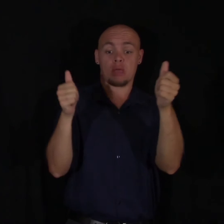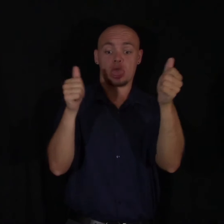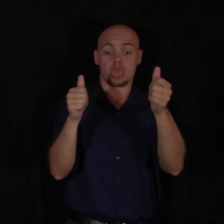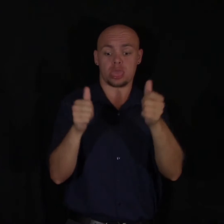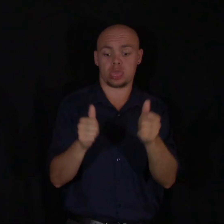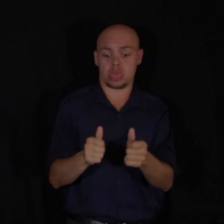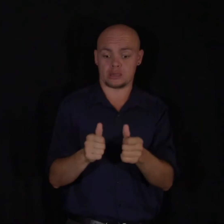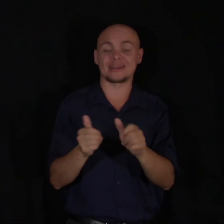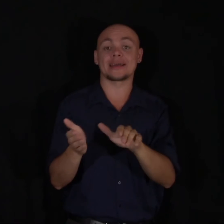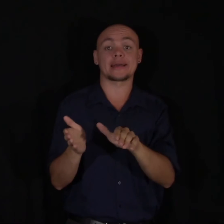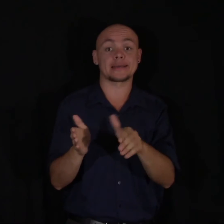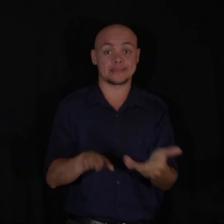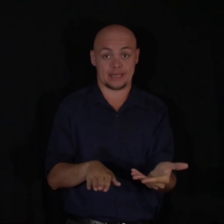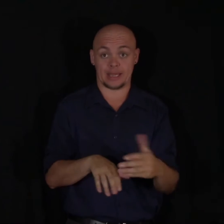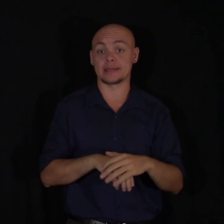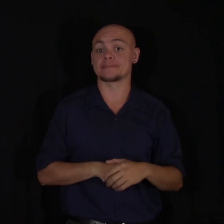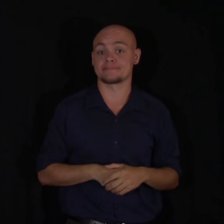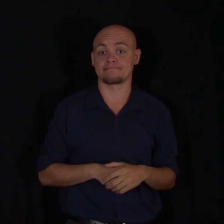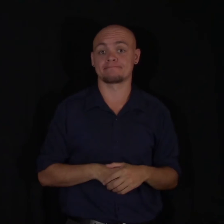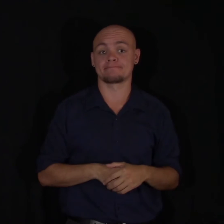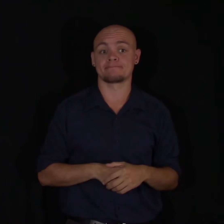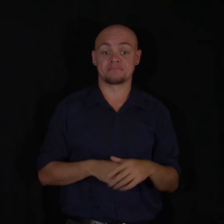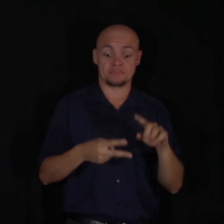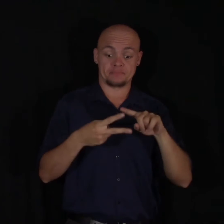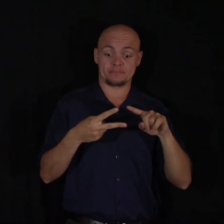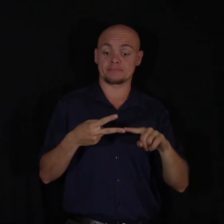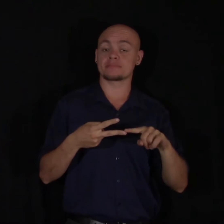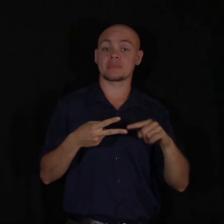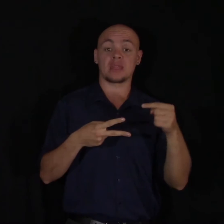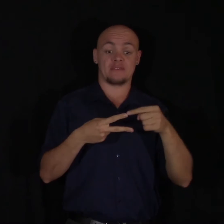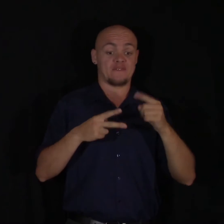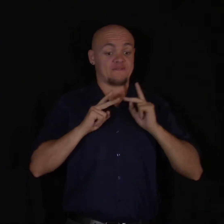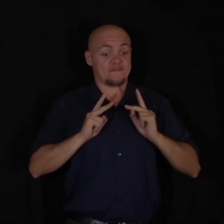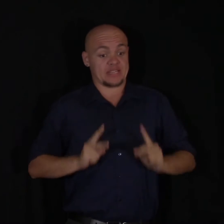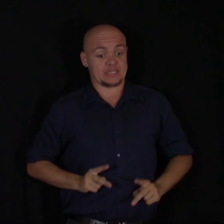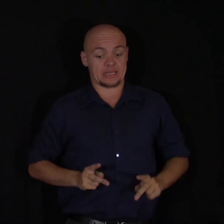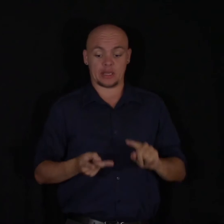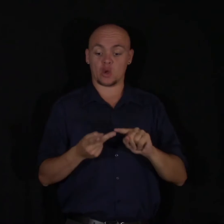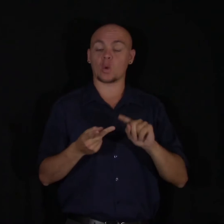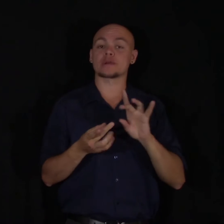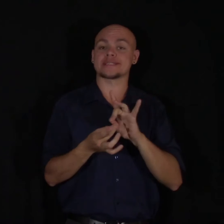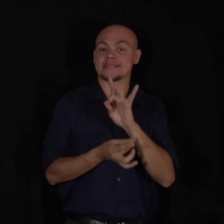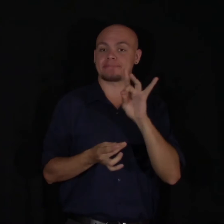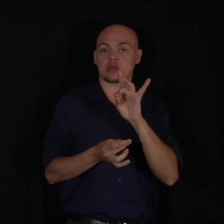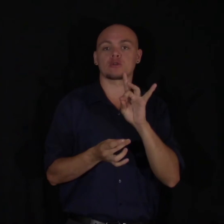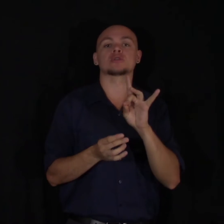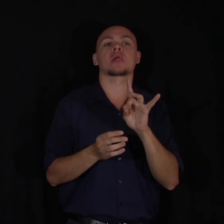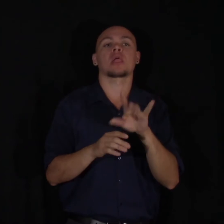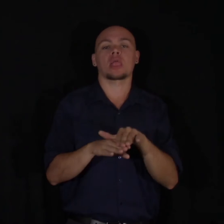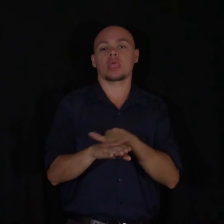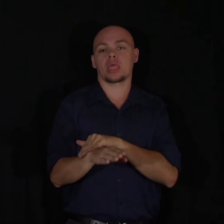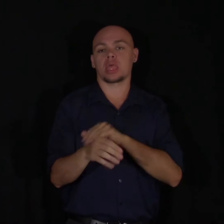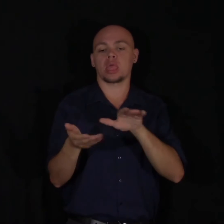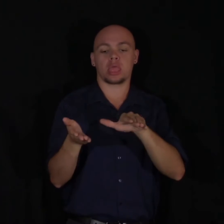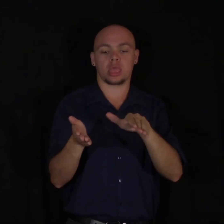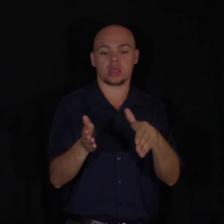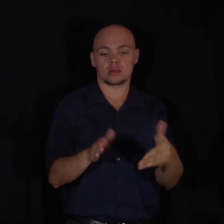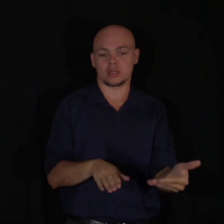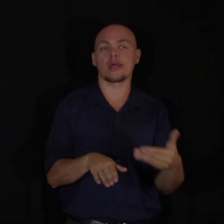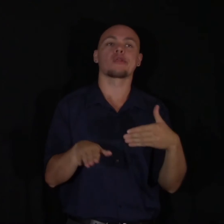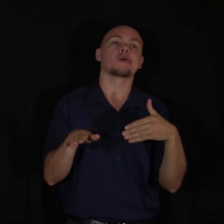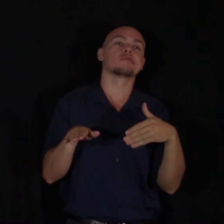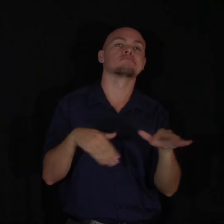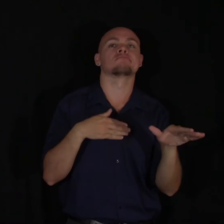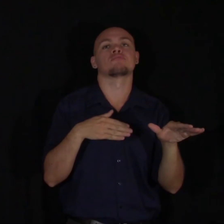and die. Either physically die or your spirit will die as you just walk